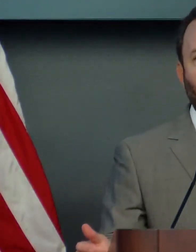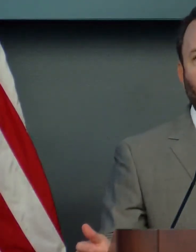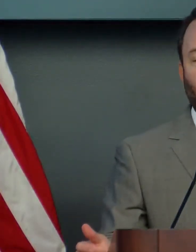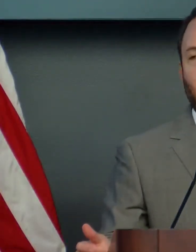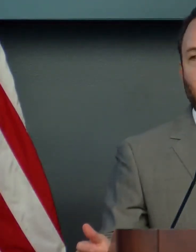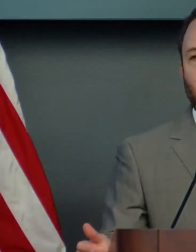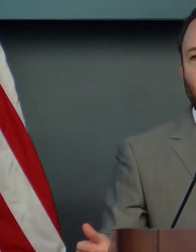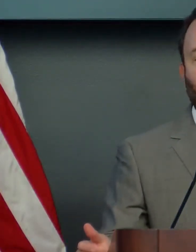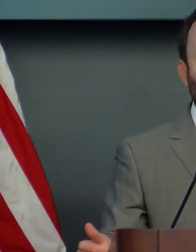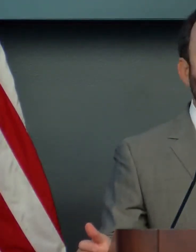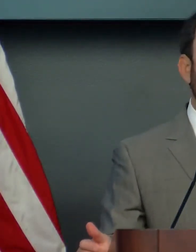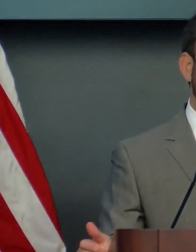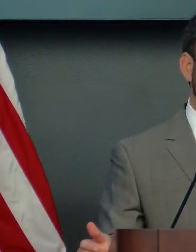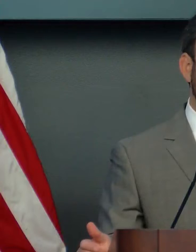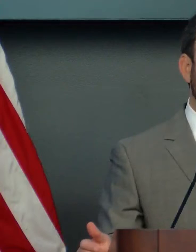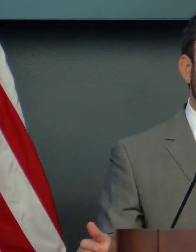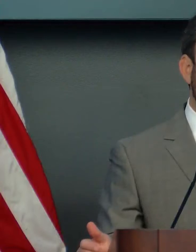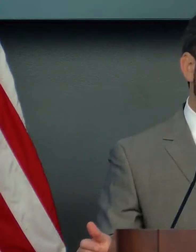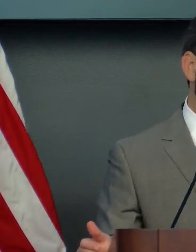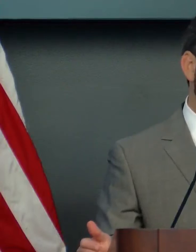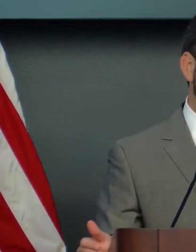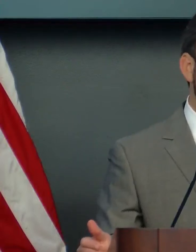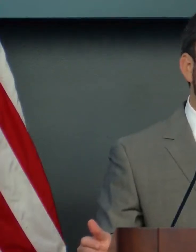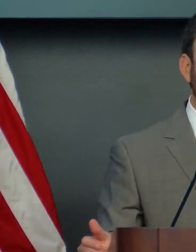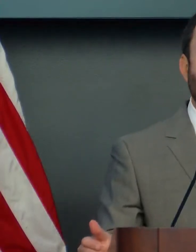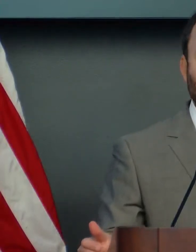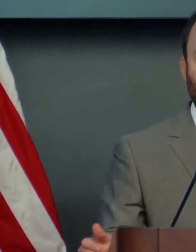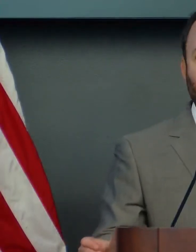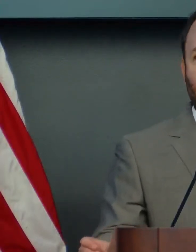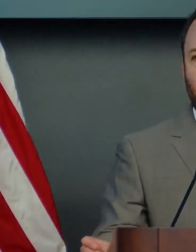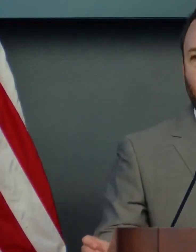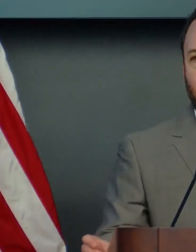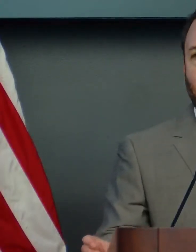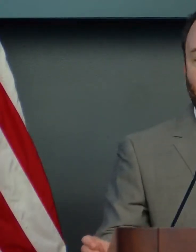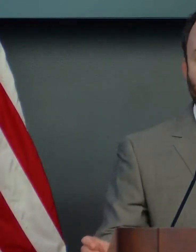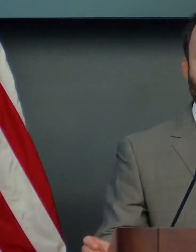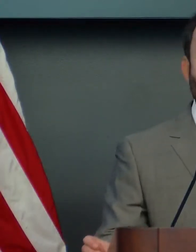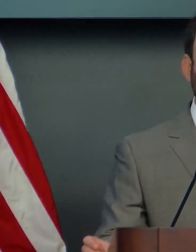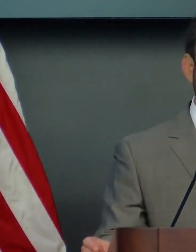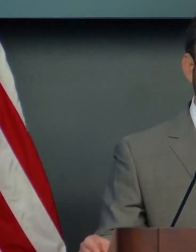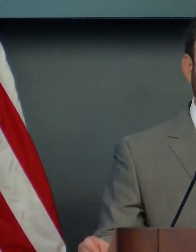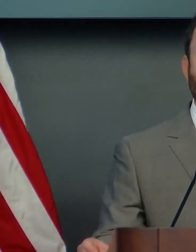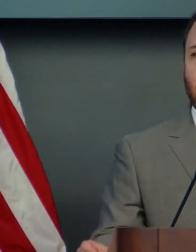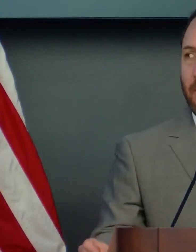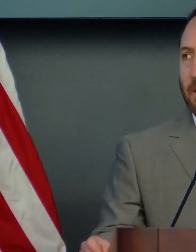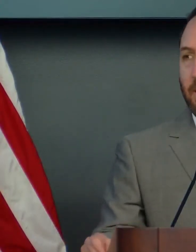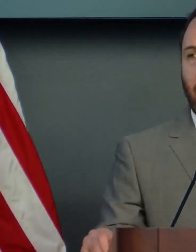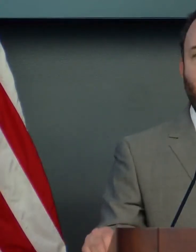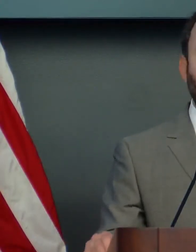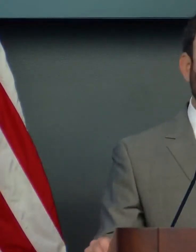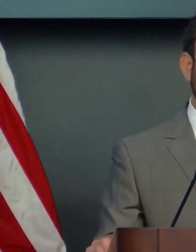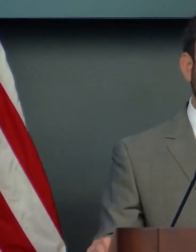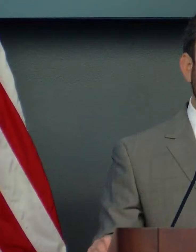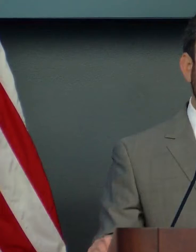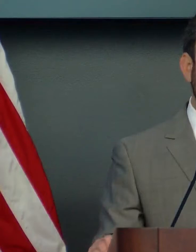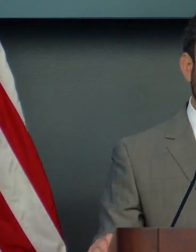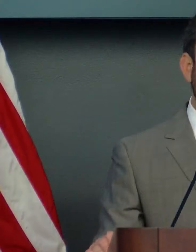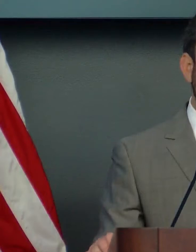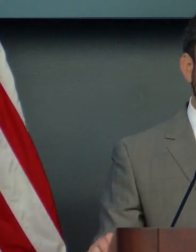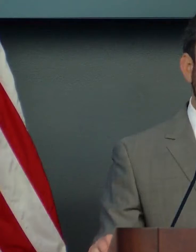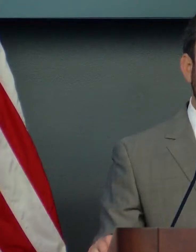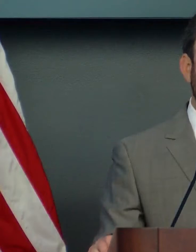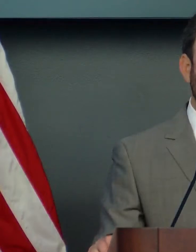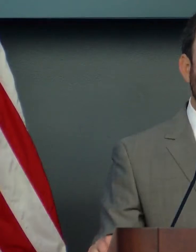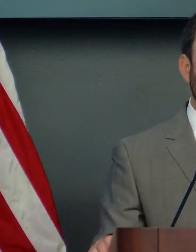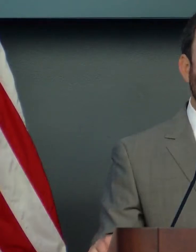to try and avoid hospitals for minor symptoms, that they have done that for obvious reasons, and that might account for